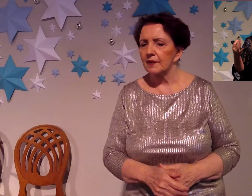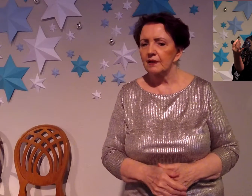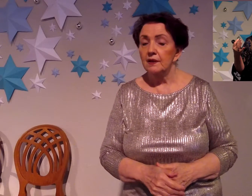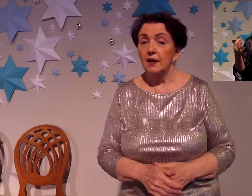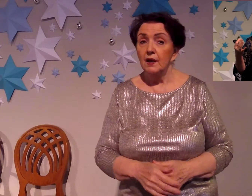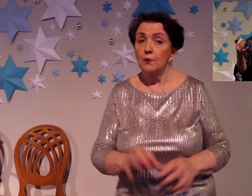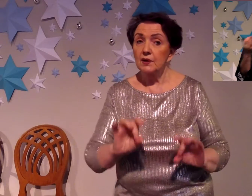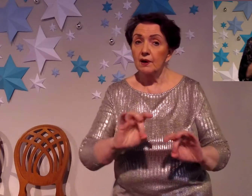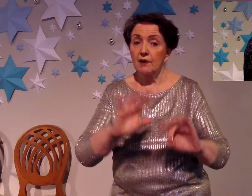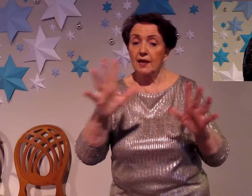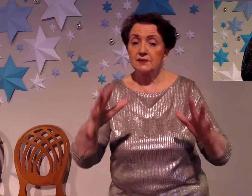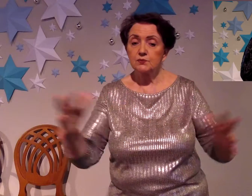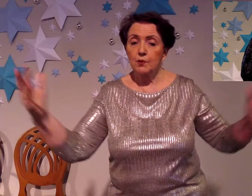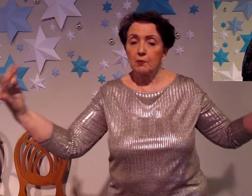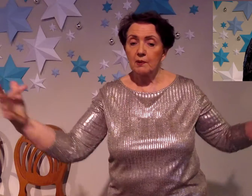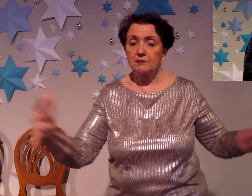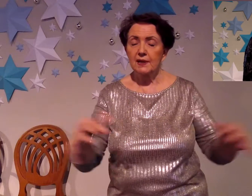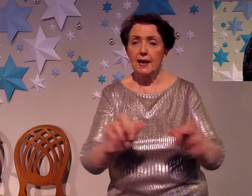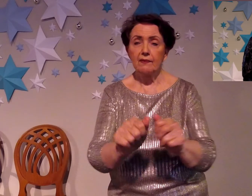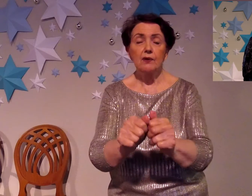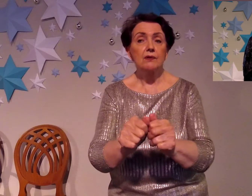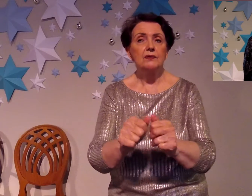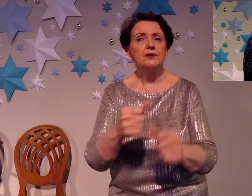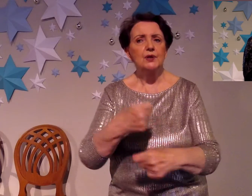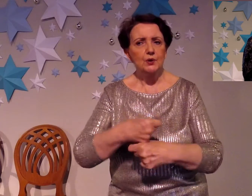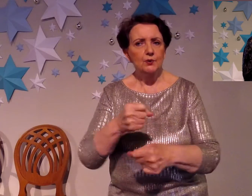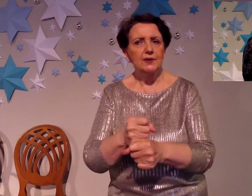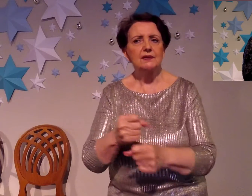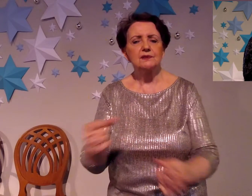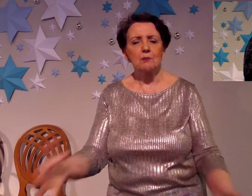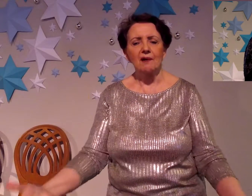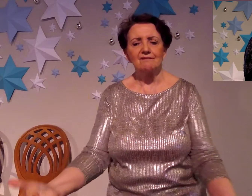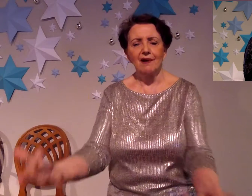together, that's part of what creates a bonfire, doesn't it?